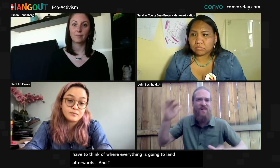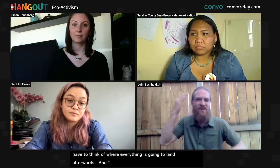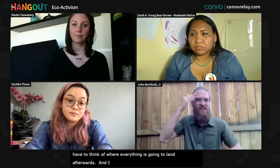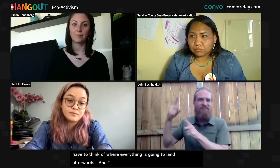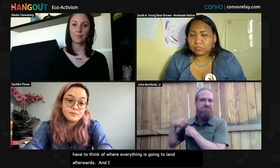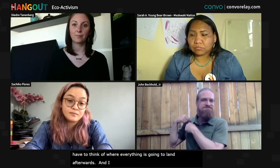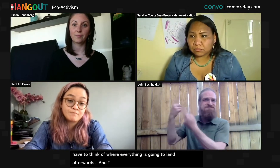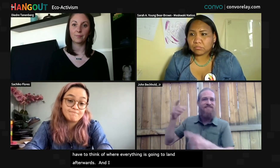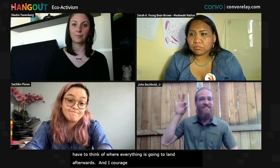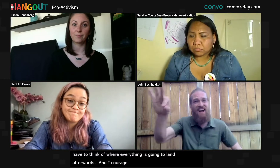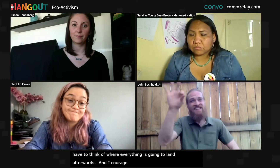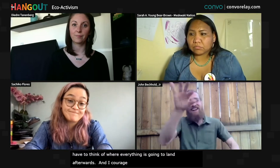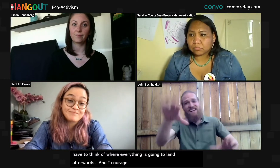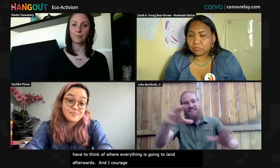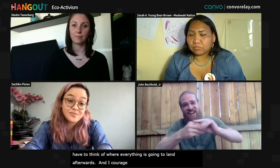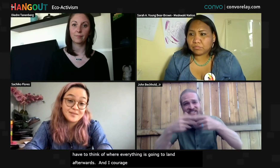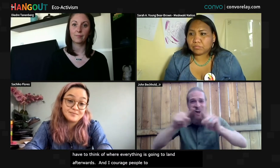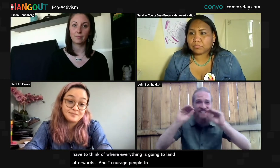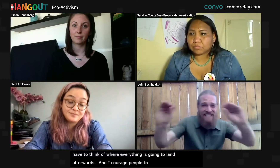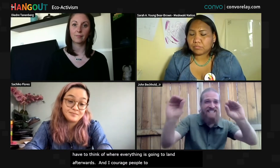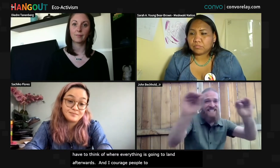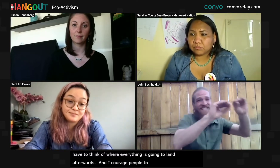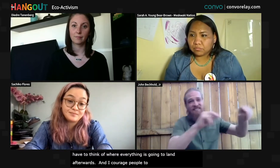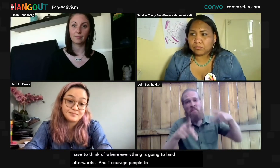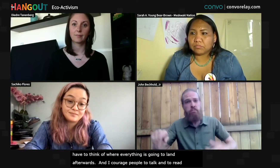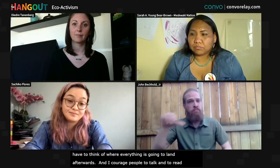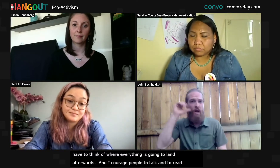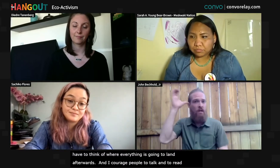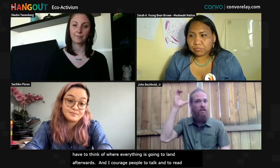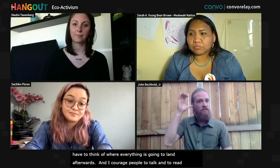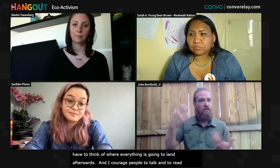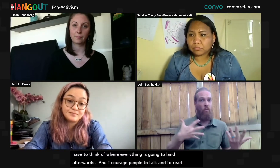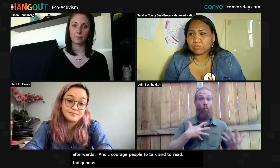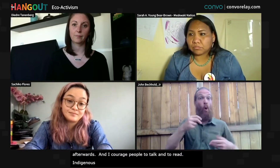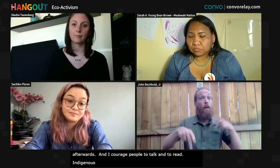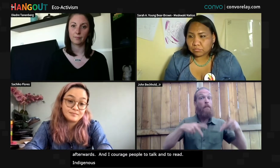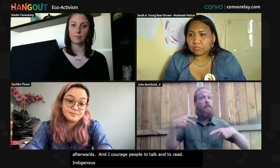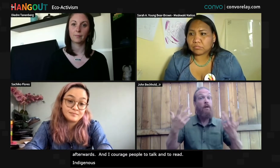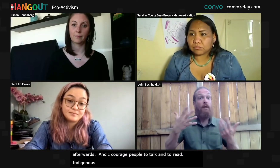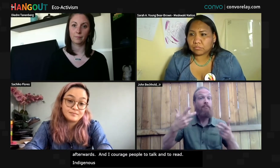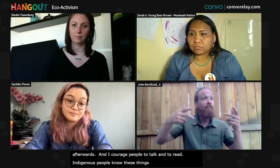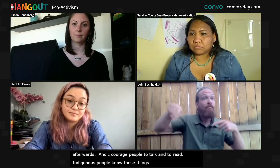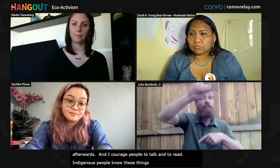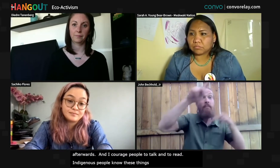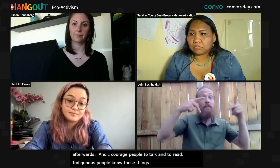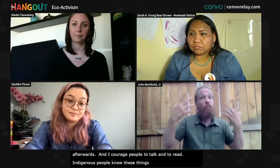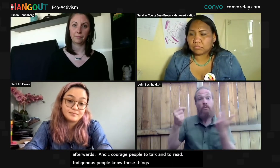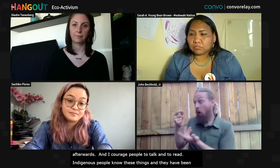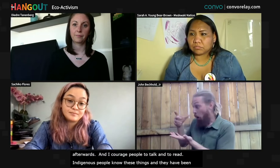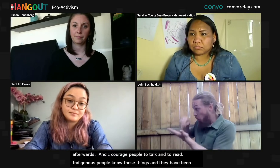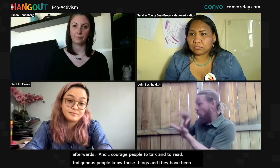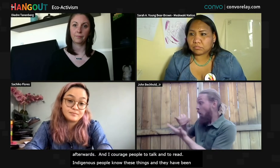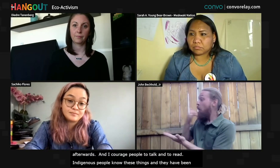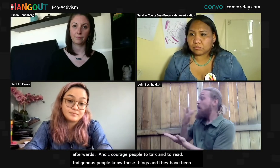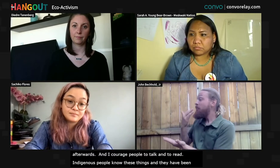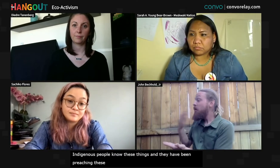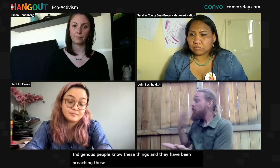know all the answers to these things. They've known these things. They've been preaching these things for such a long time, and no one has been listening to them. White people